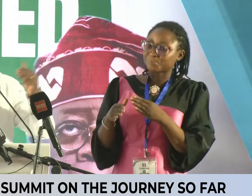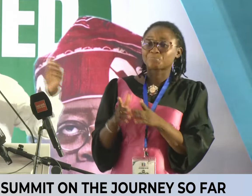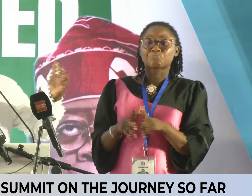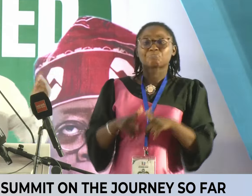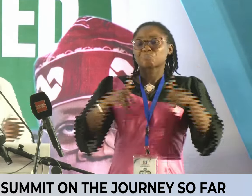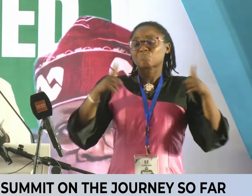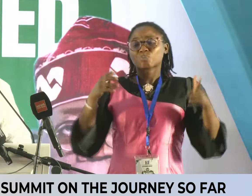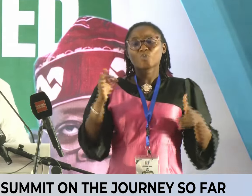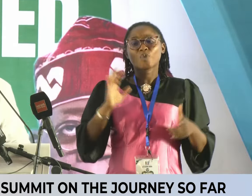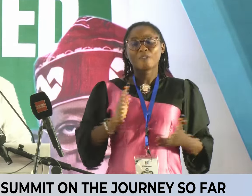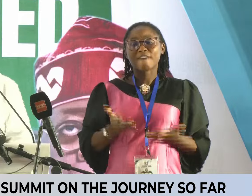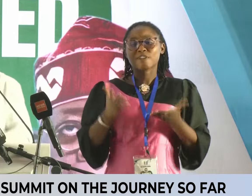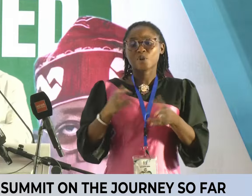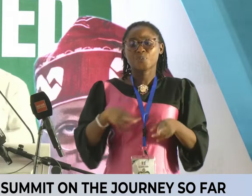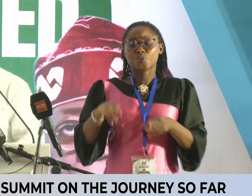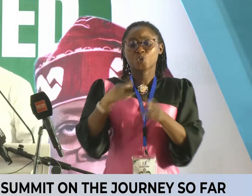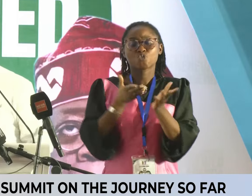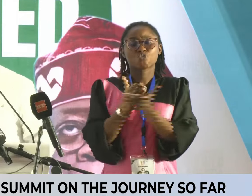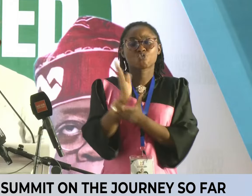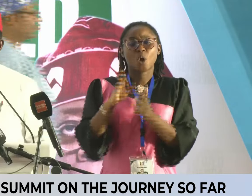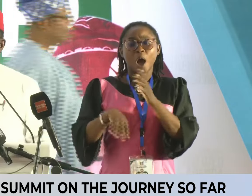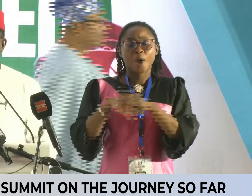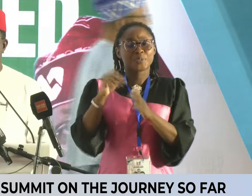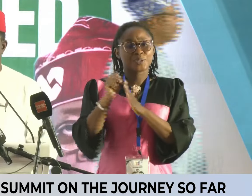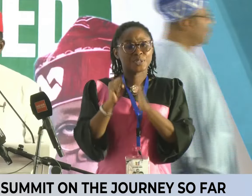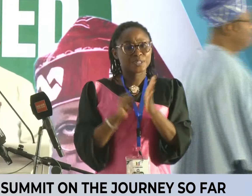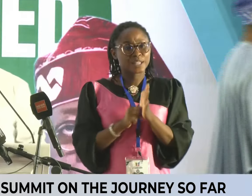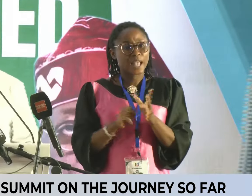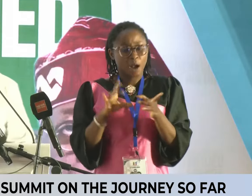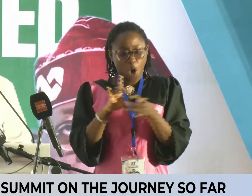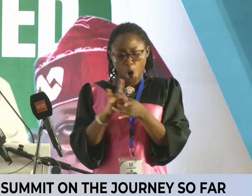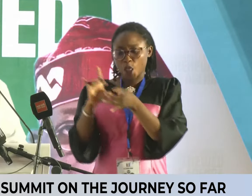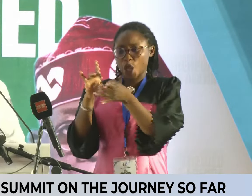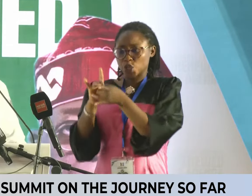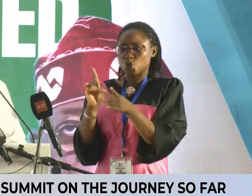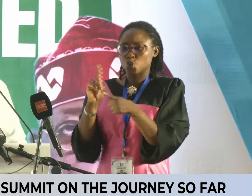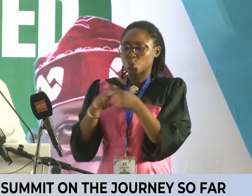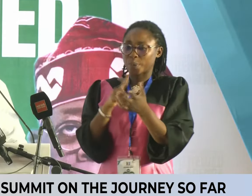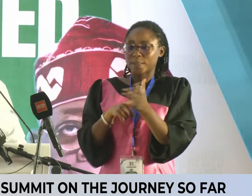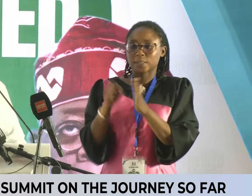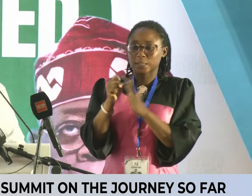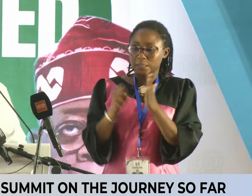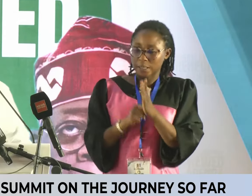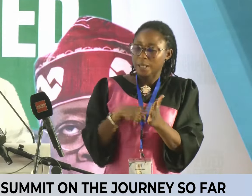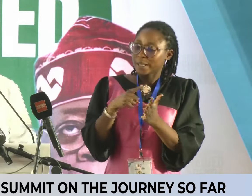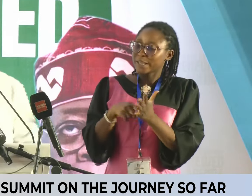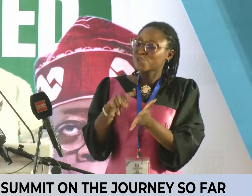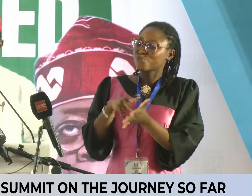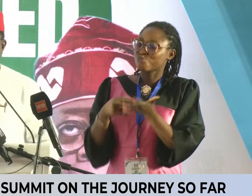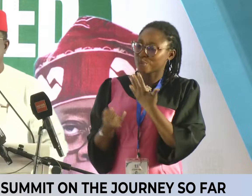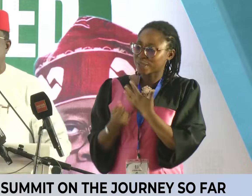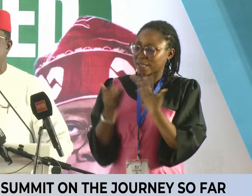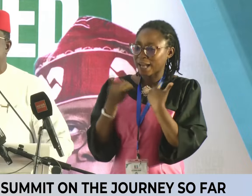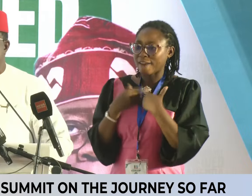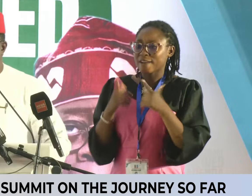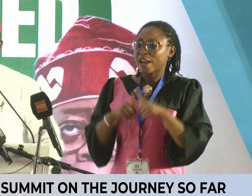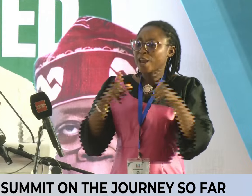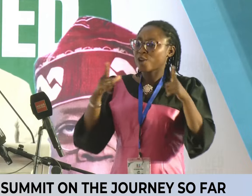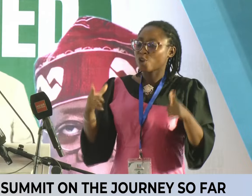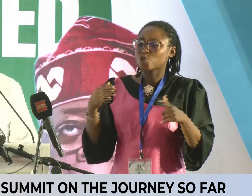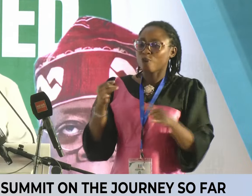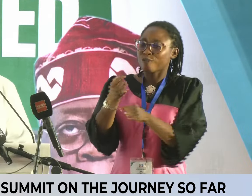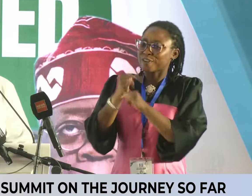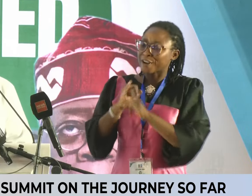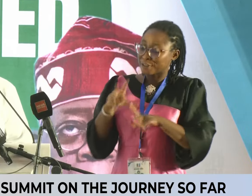of our existing roads throughout the states will be interconnecting to this project. And these projects, they have a lot of